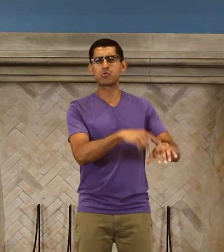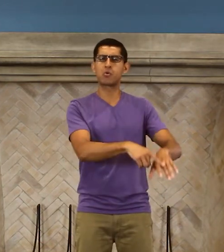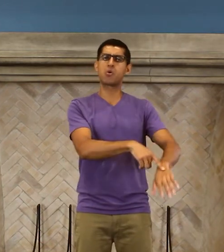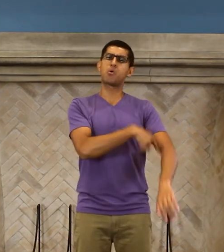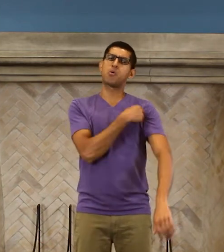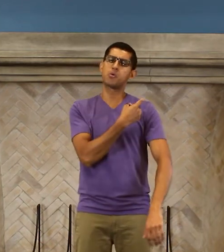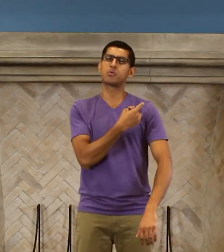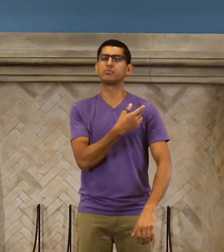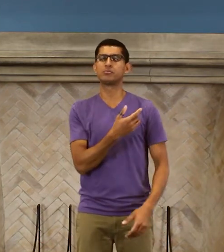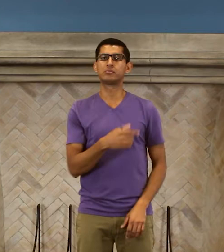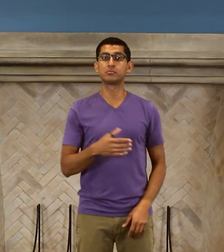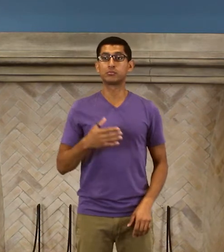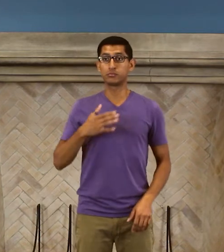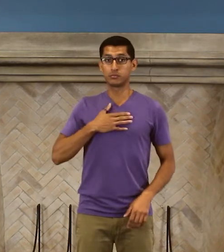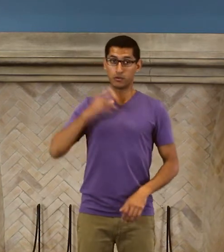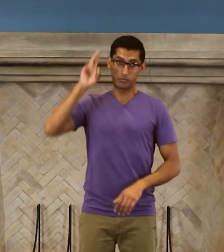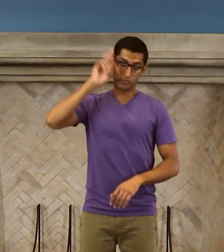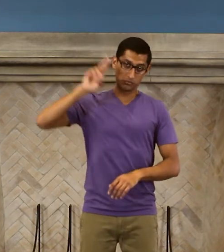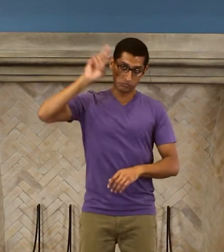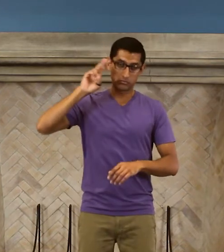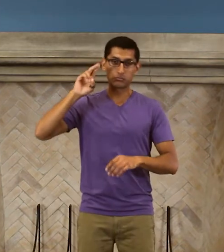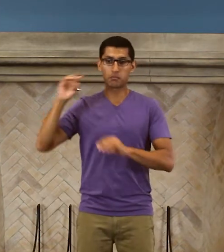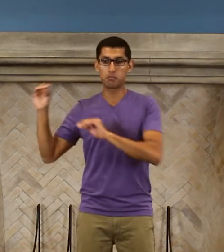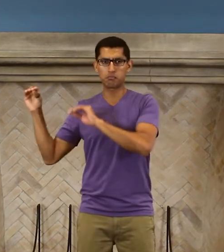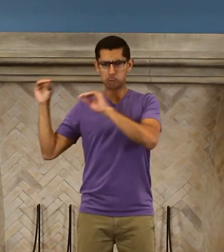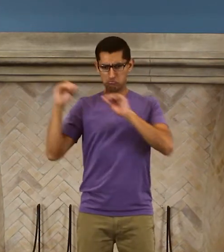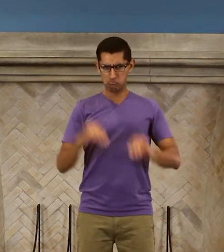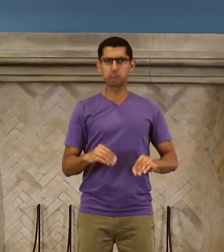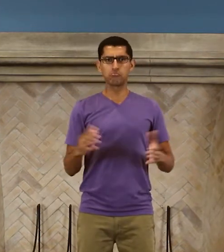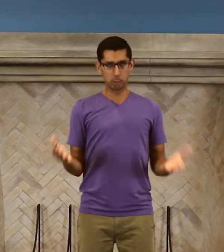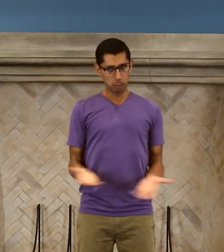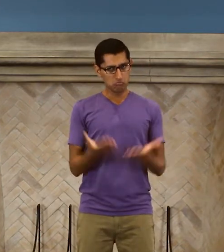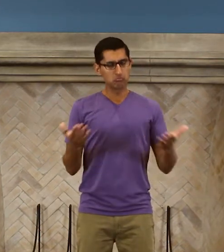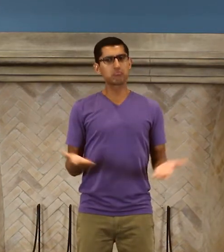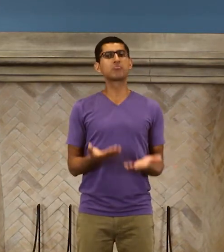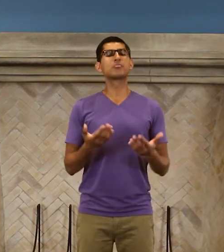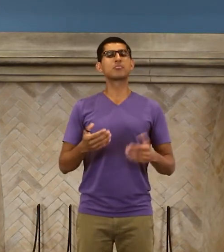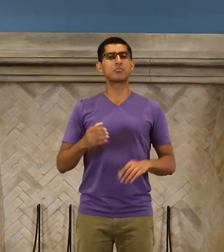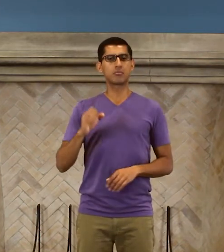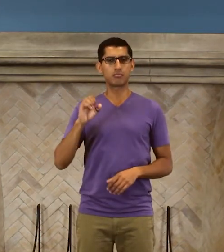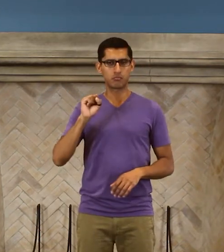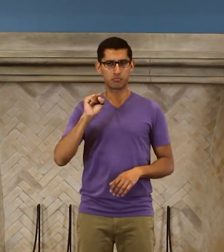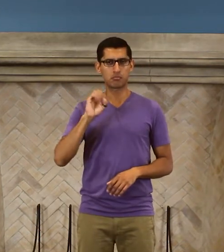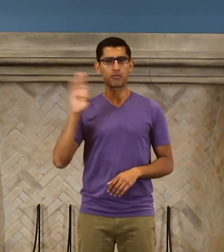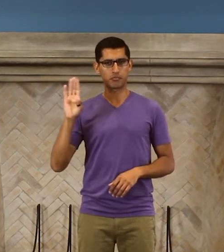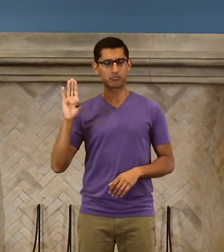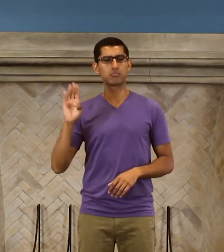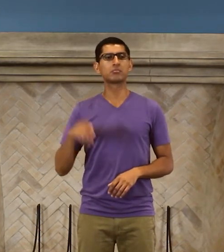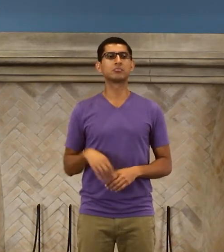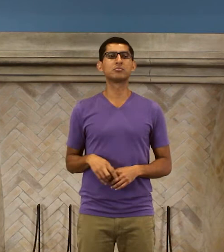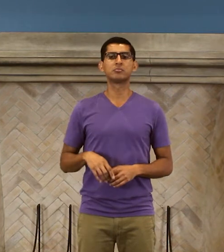But I didn't stay very long. My uncle, who had moved here to Santa Barbara,